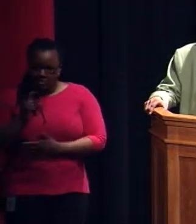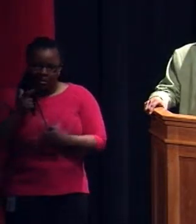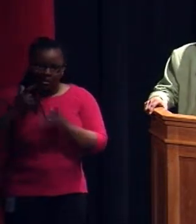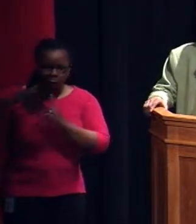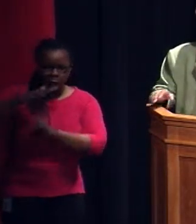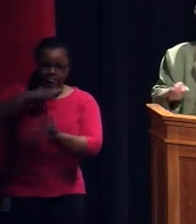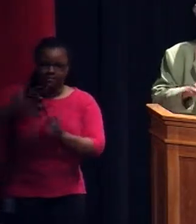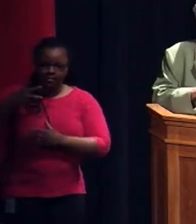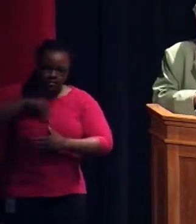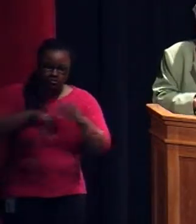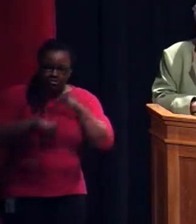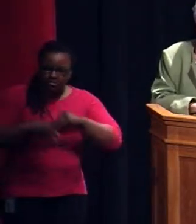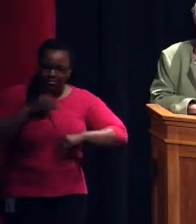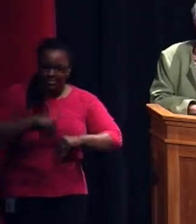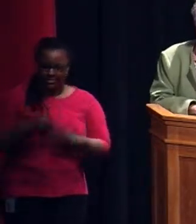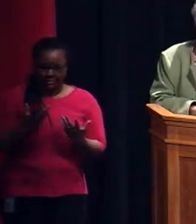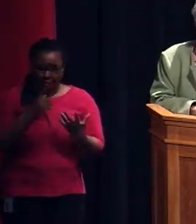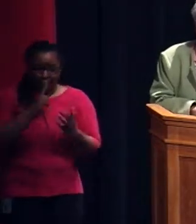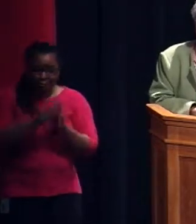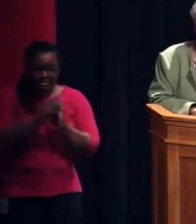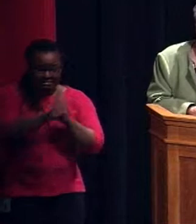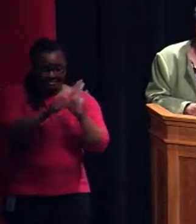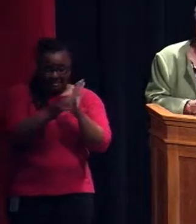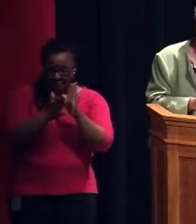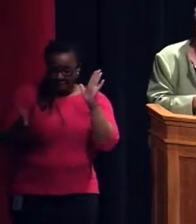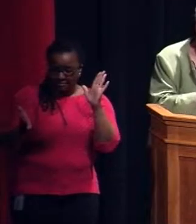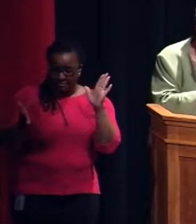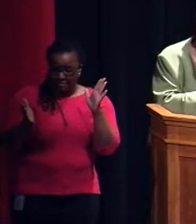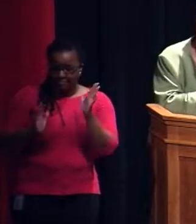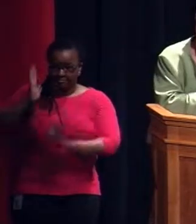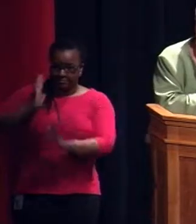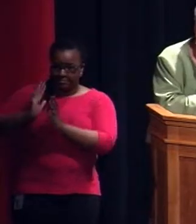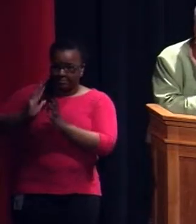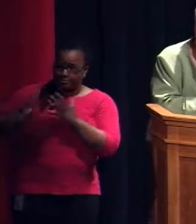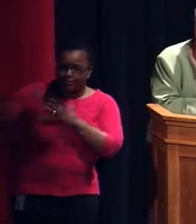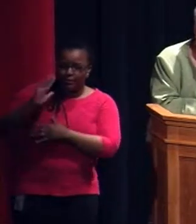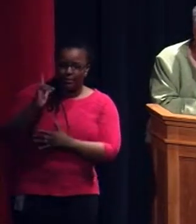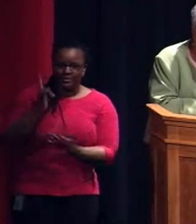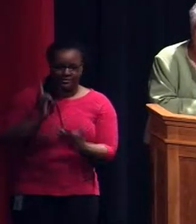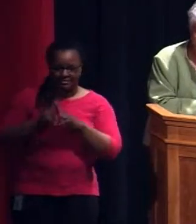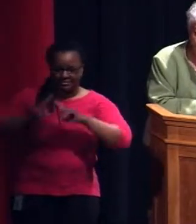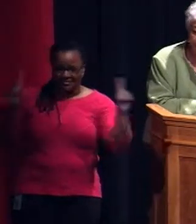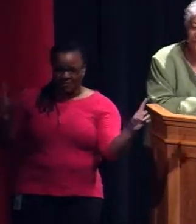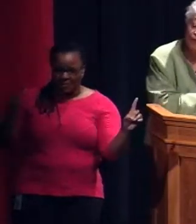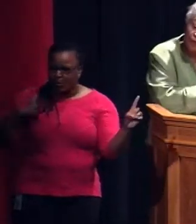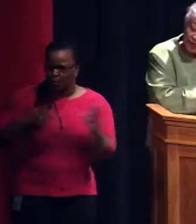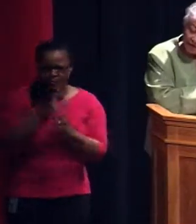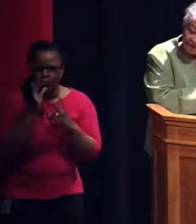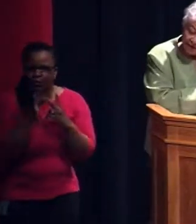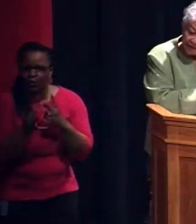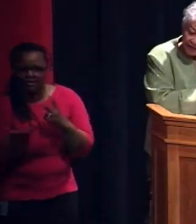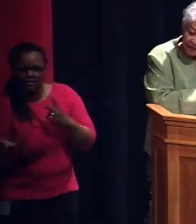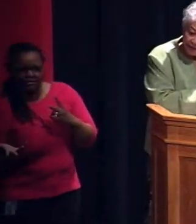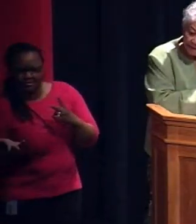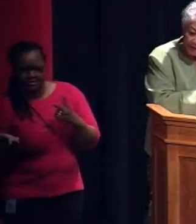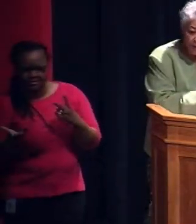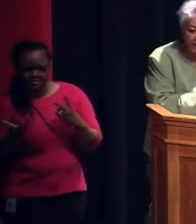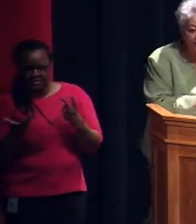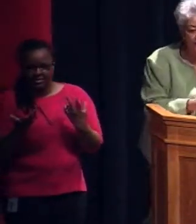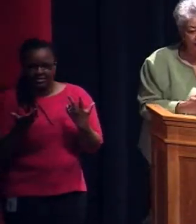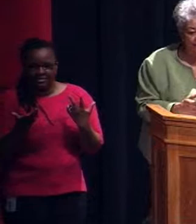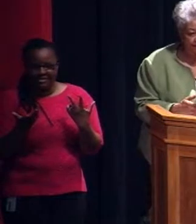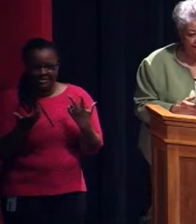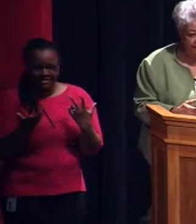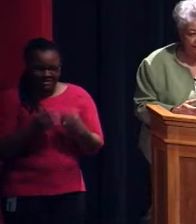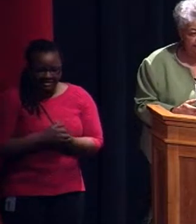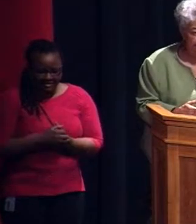times were different. We had no choice. Somebody forgot to put that in the memo before we left Dunbar